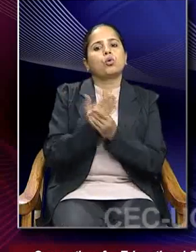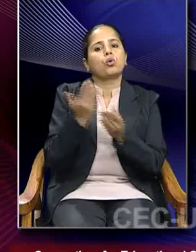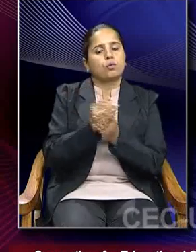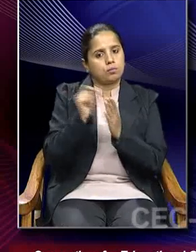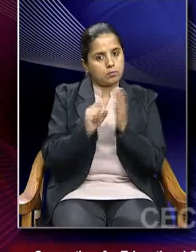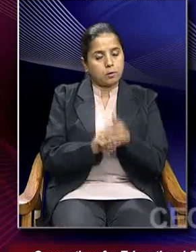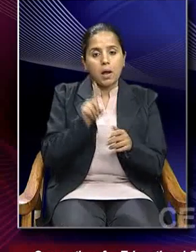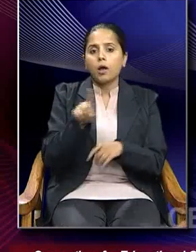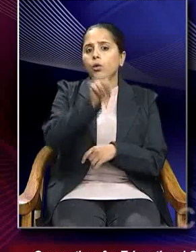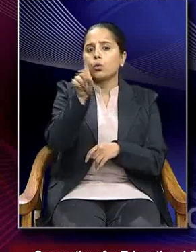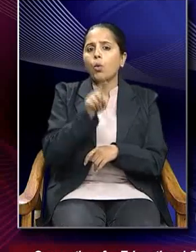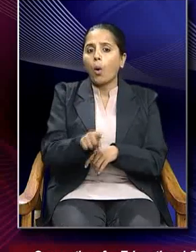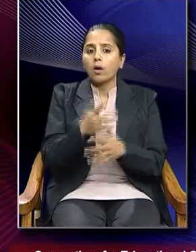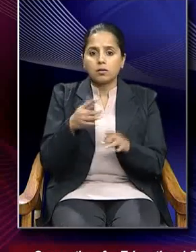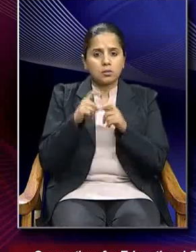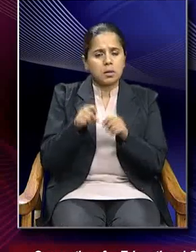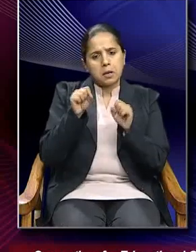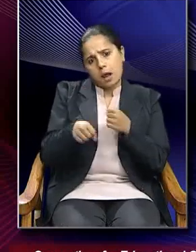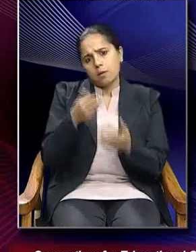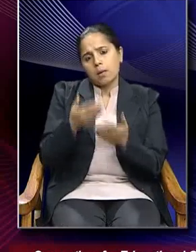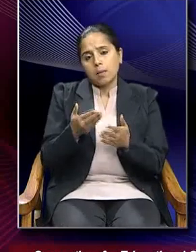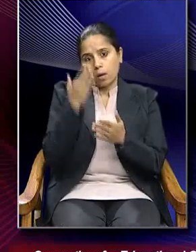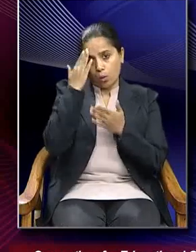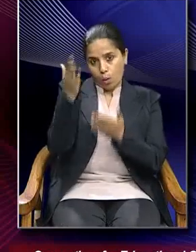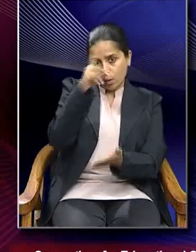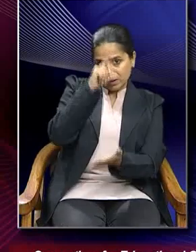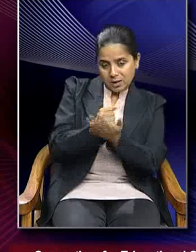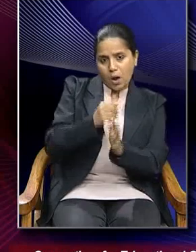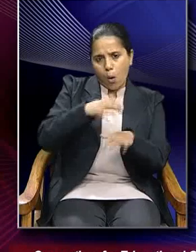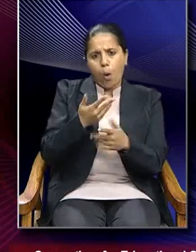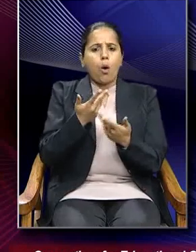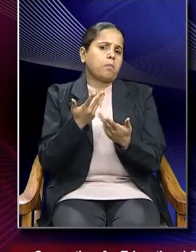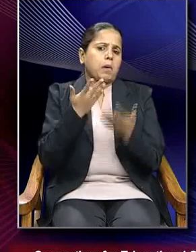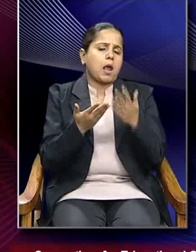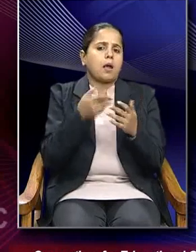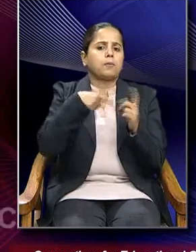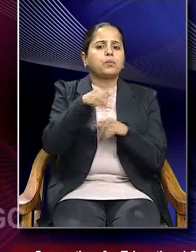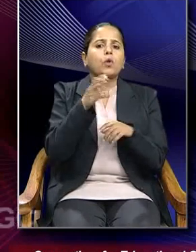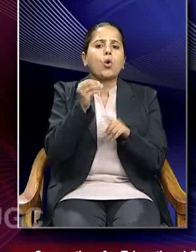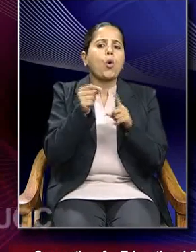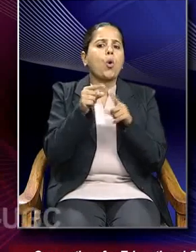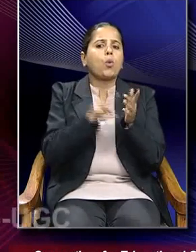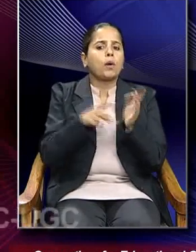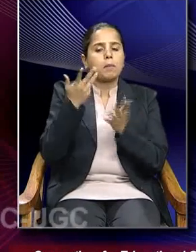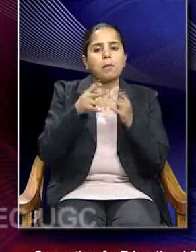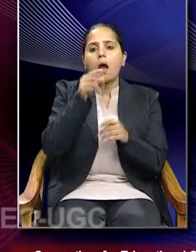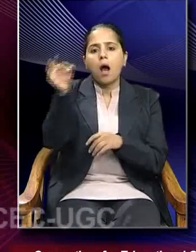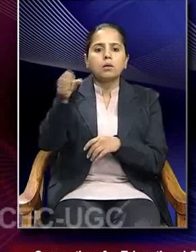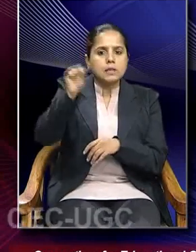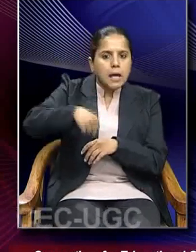Now questionnaire can be open-ended or close-ended. Open-ended where the respondent kind